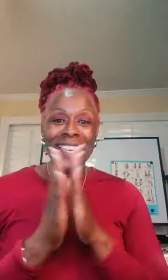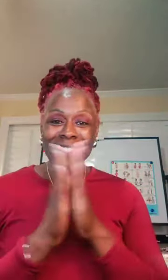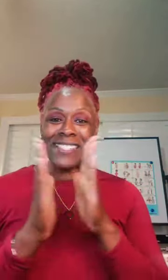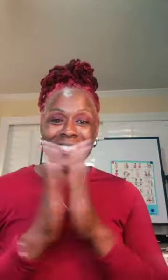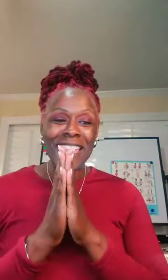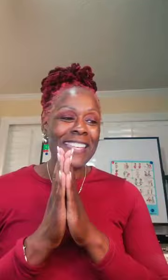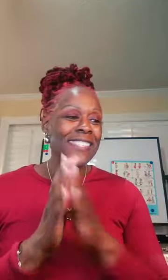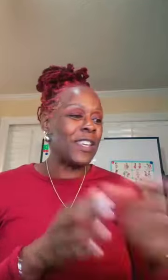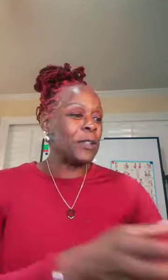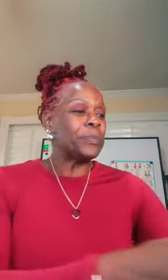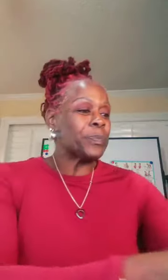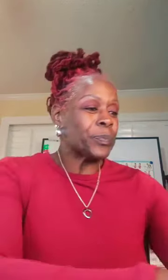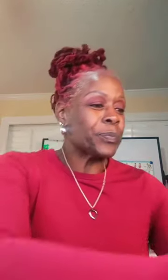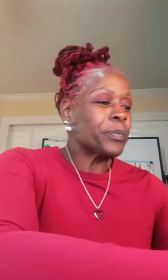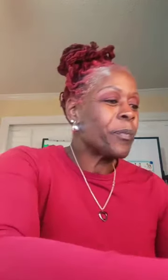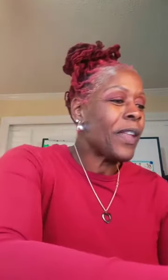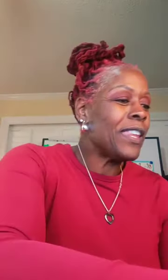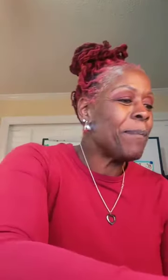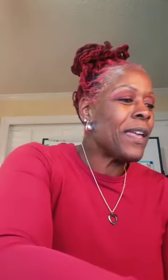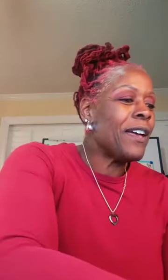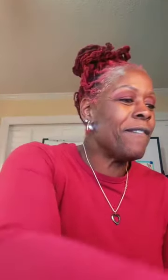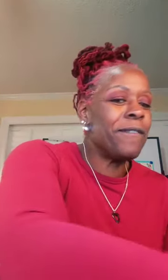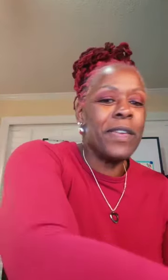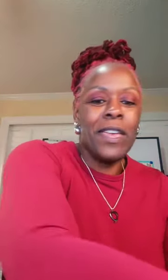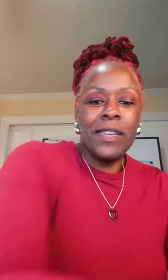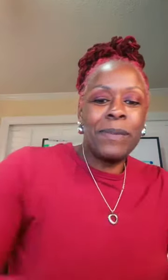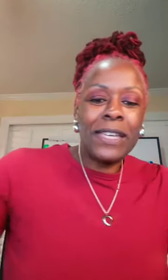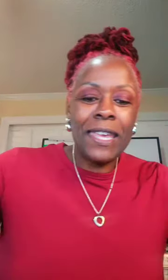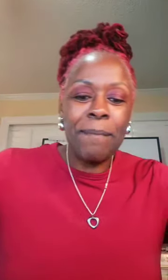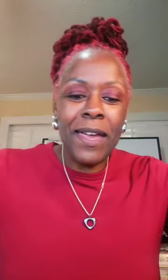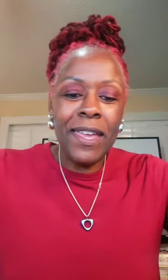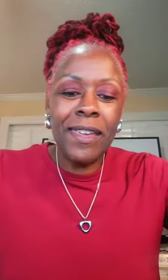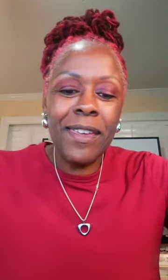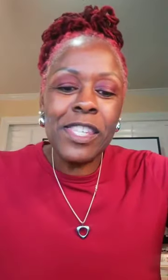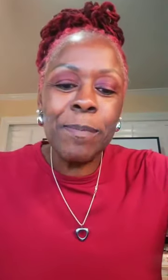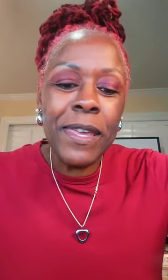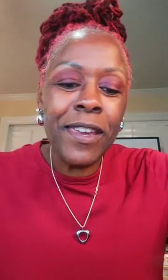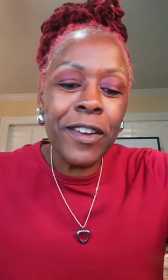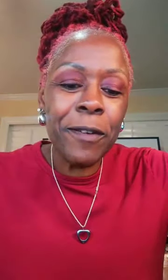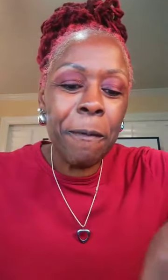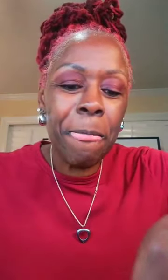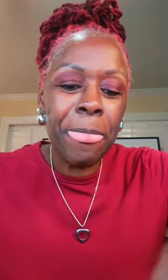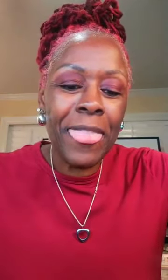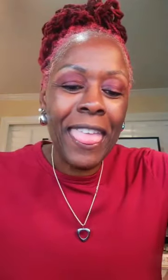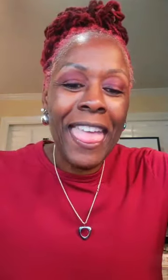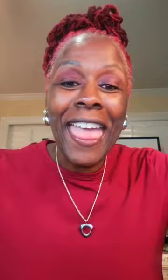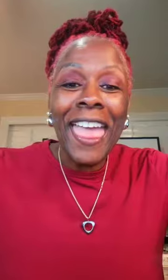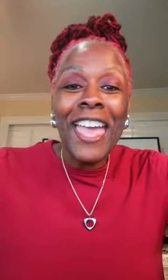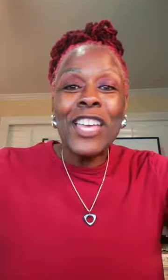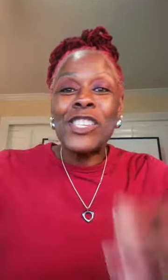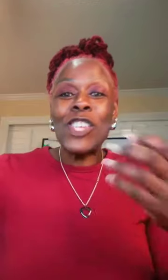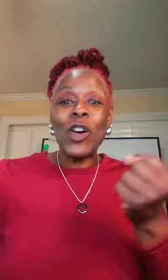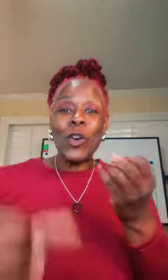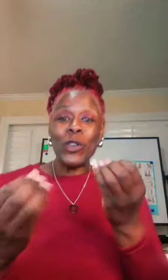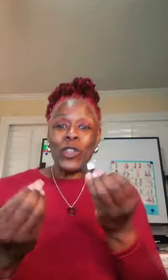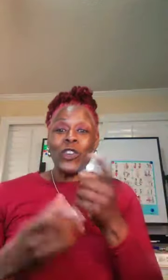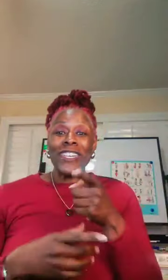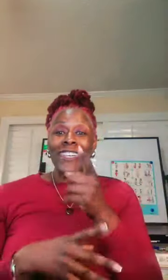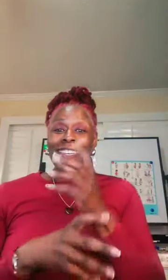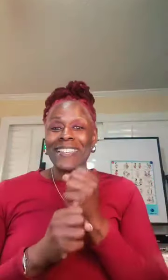yes, yes. So let me plug in my speaker. So you'll get a kind